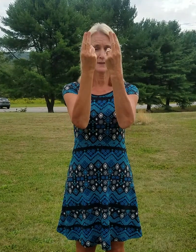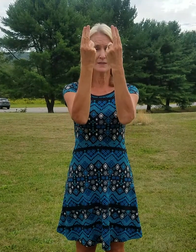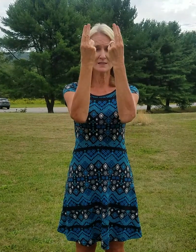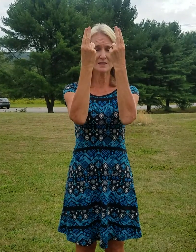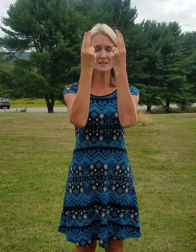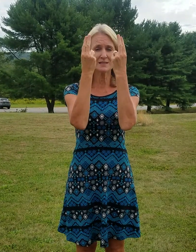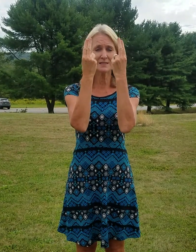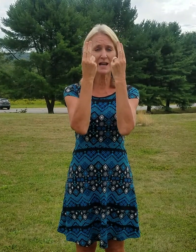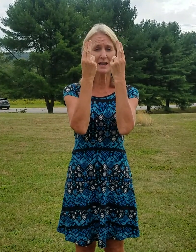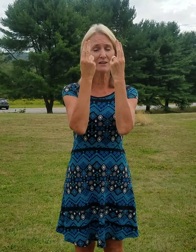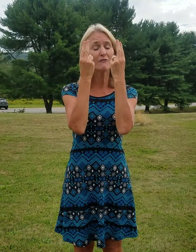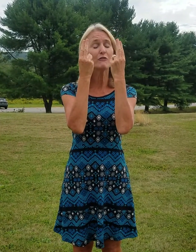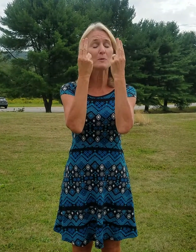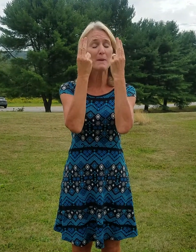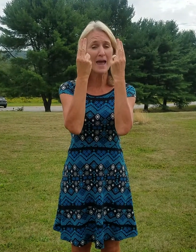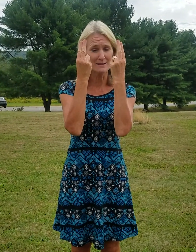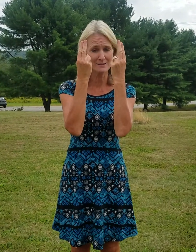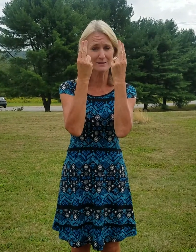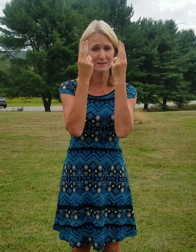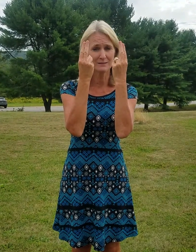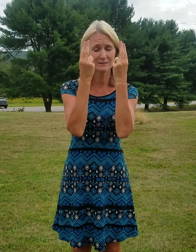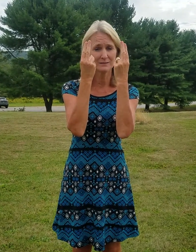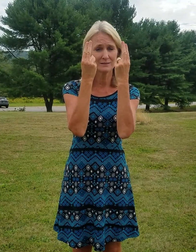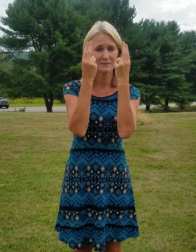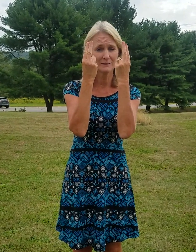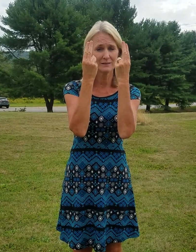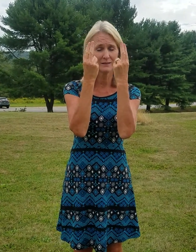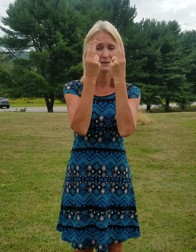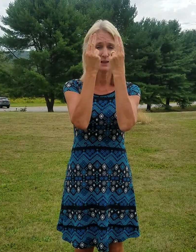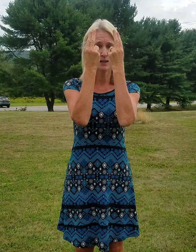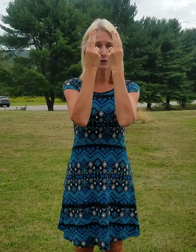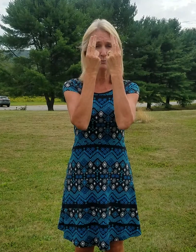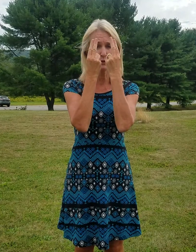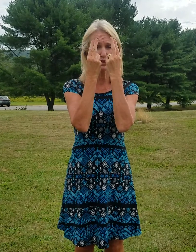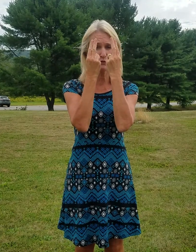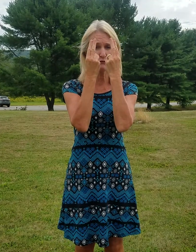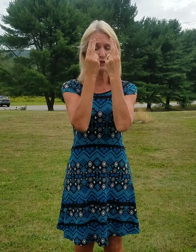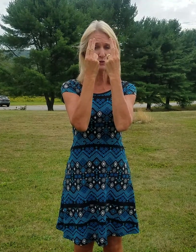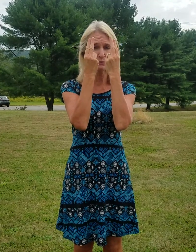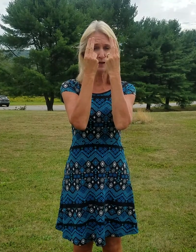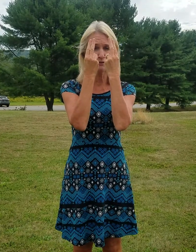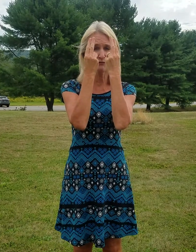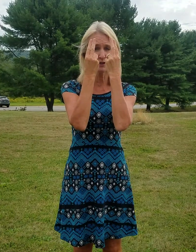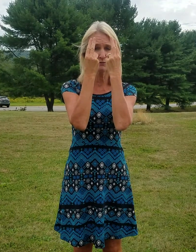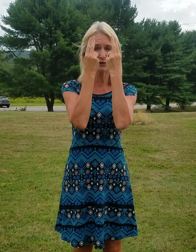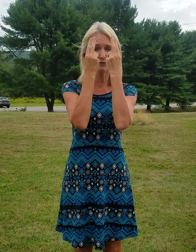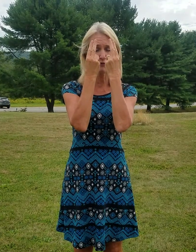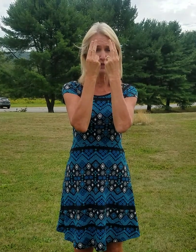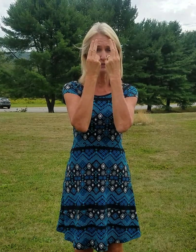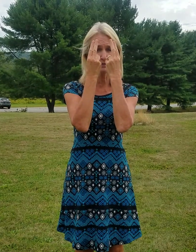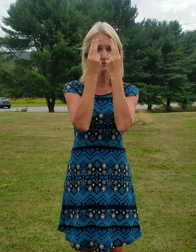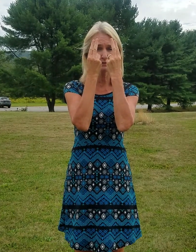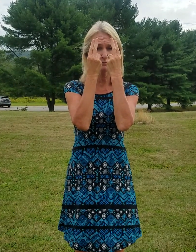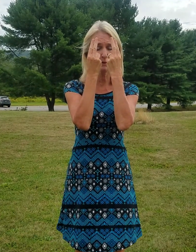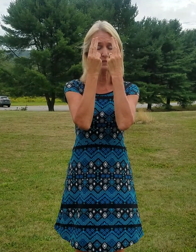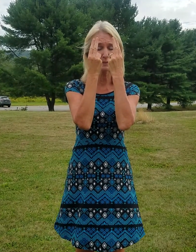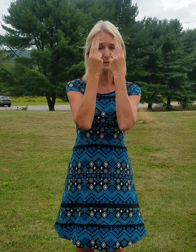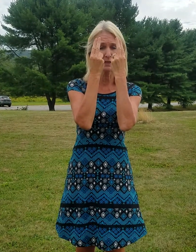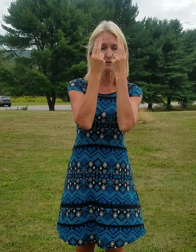This is the sign for mask. You put your fingers right in front of your face, basically covering